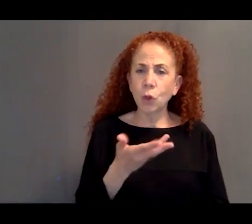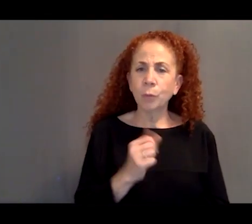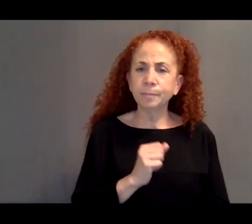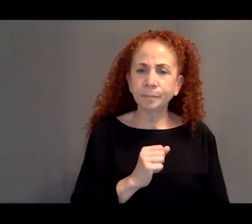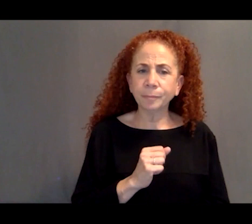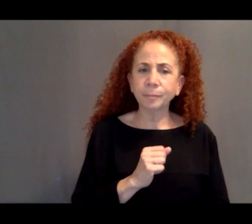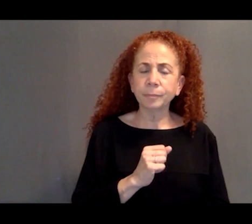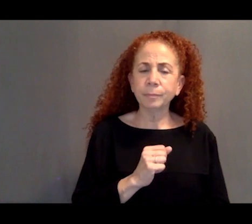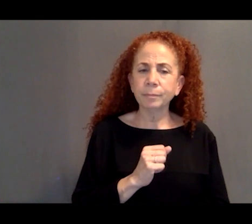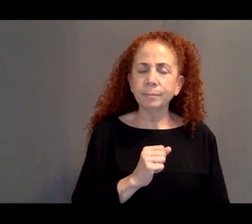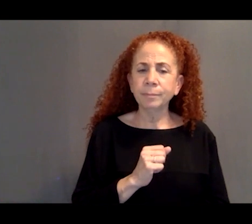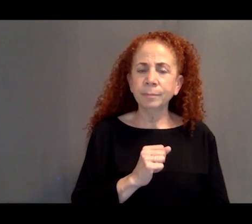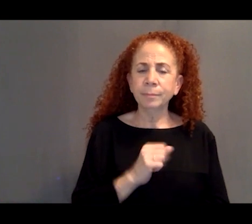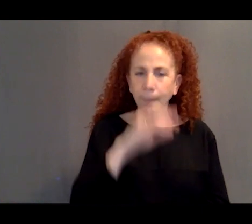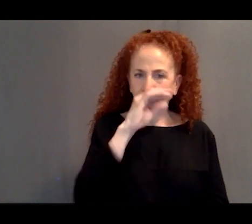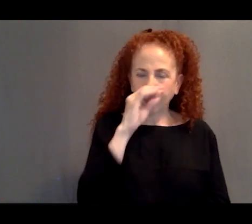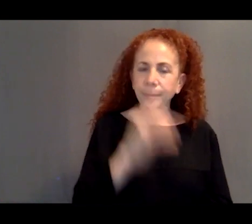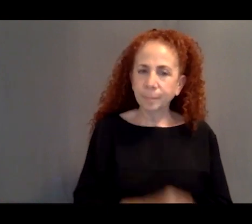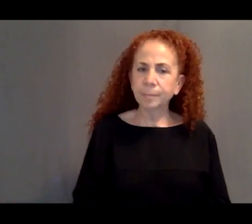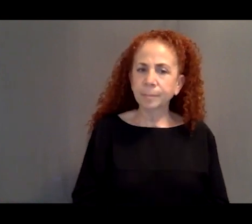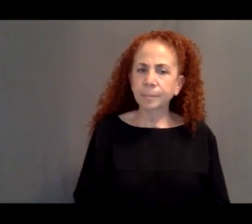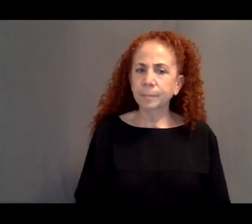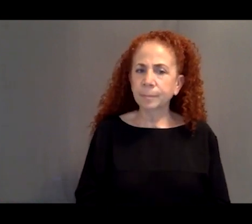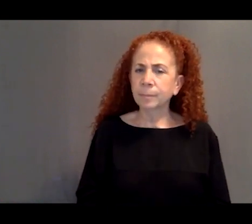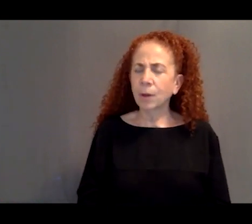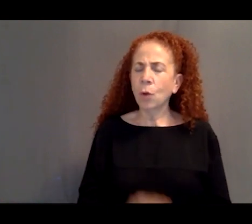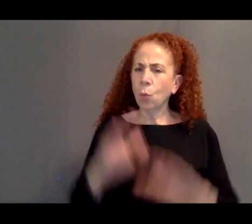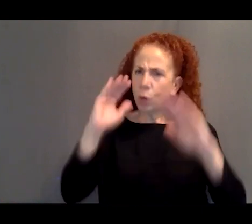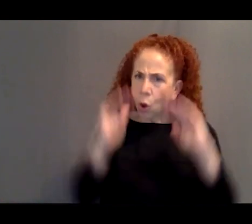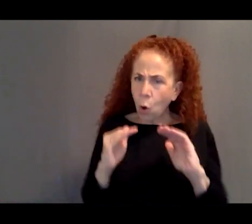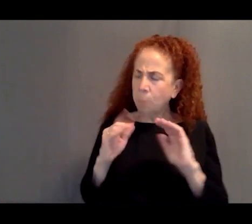through this work and through really trying to understand